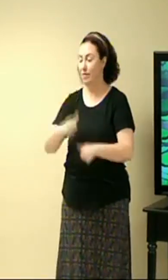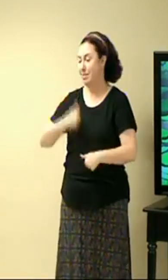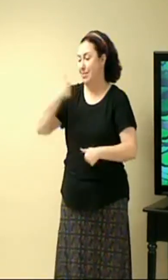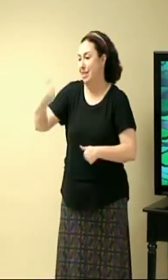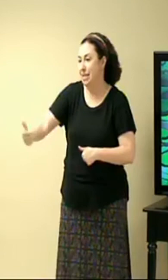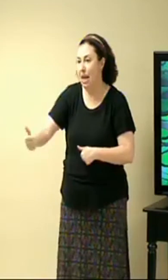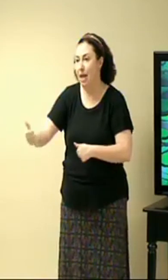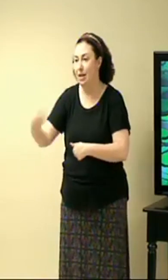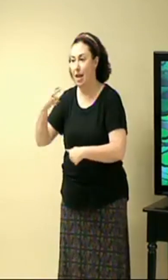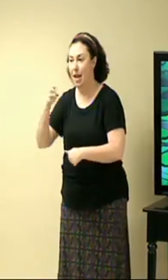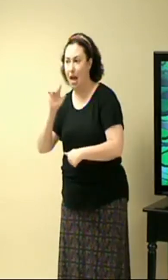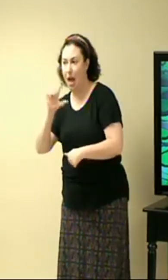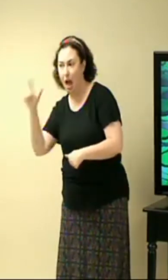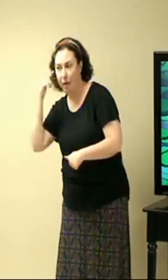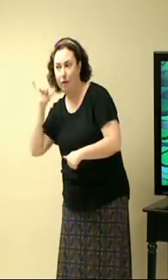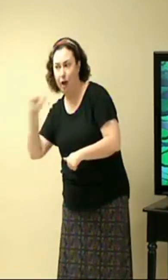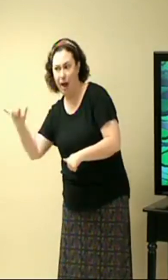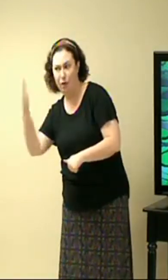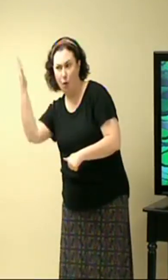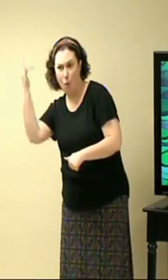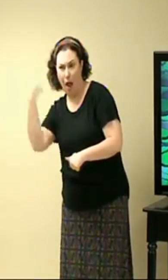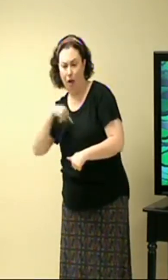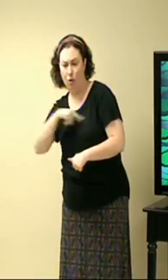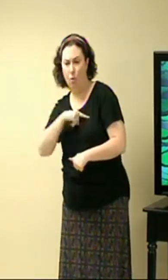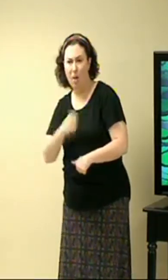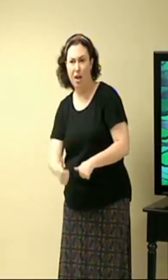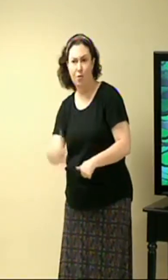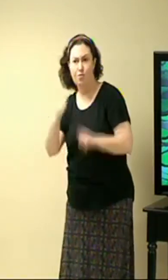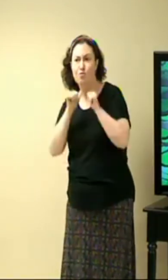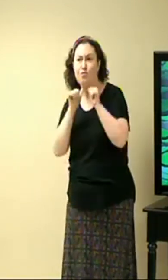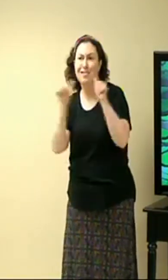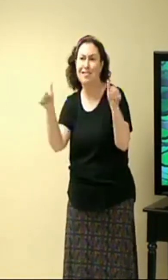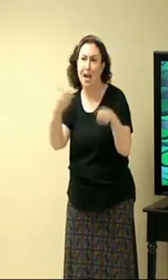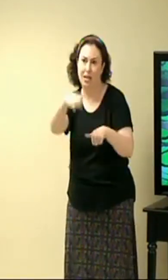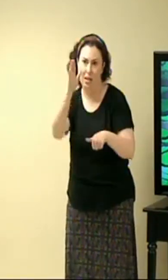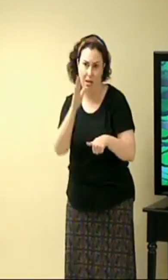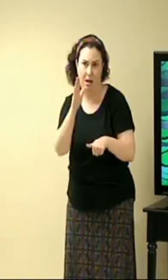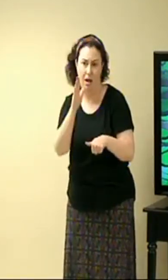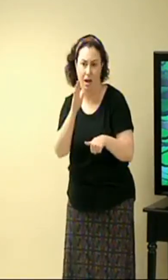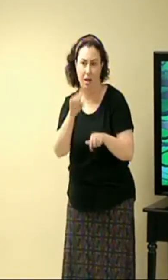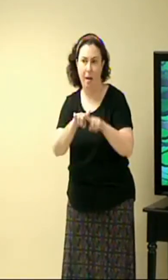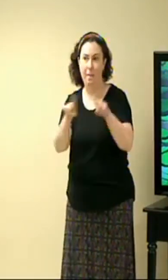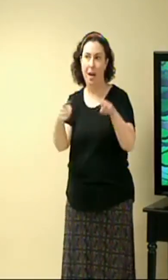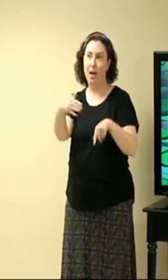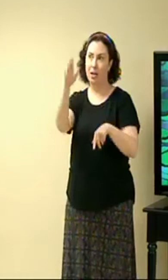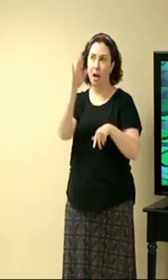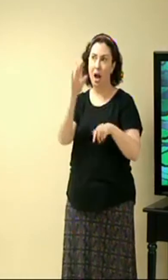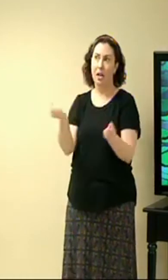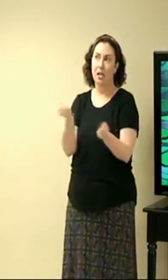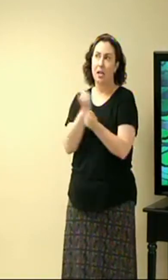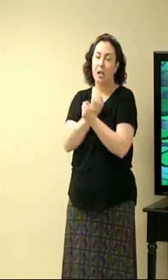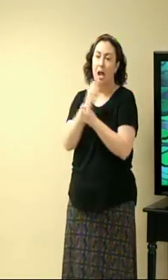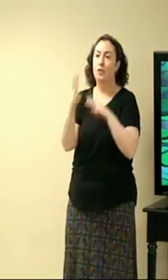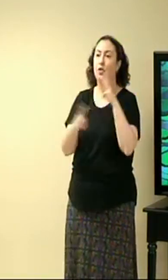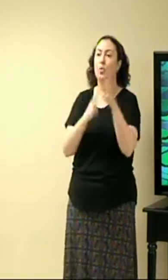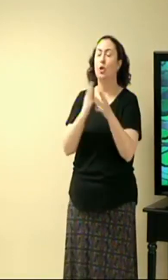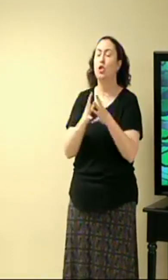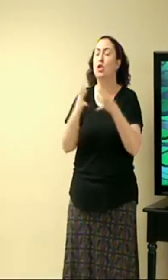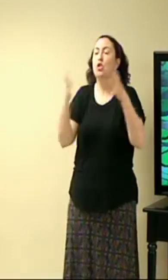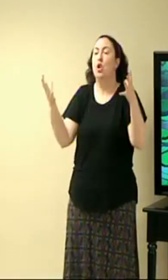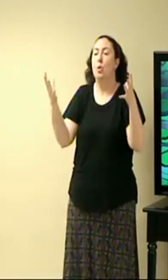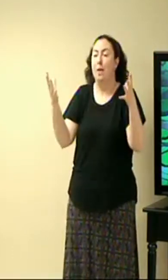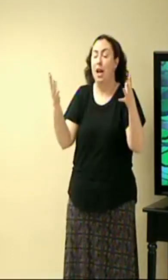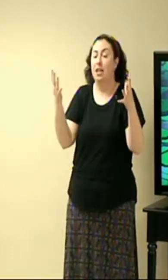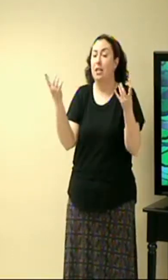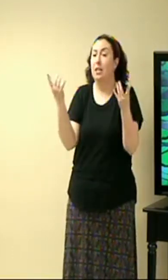because we have rejected God. But God so loved the world, he gave. He gave his only son. The Lord